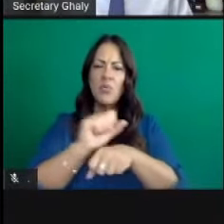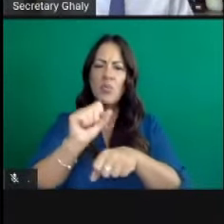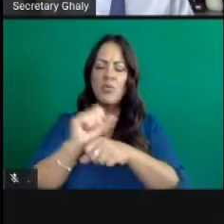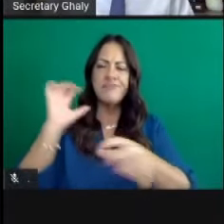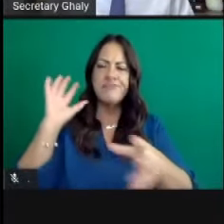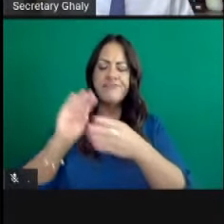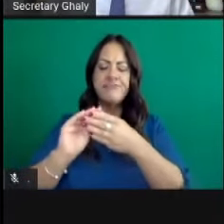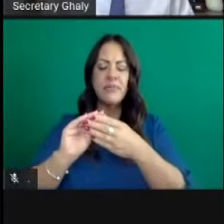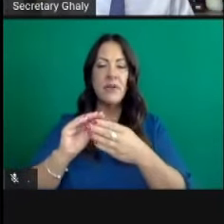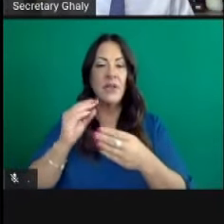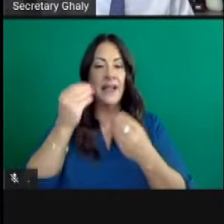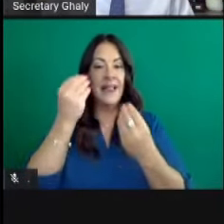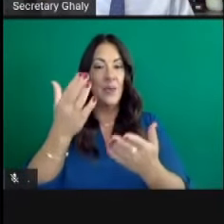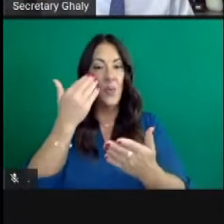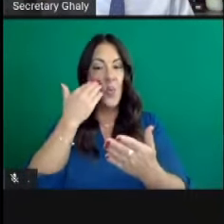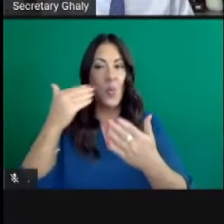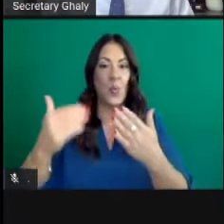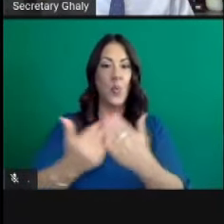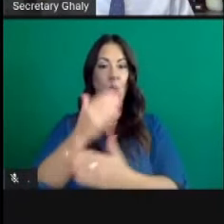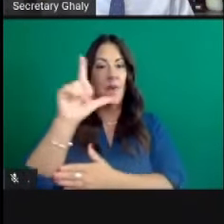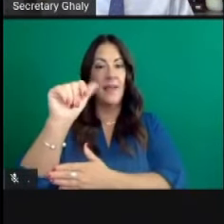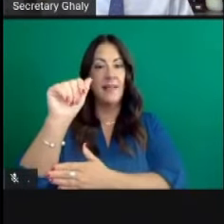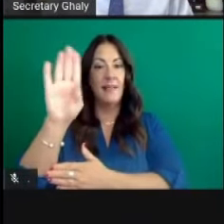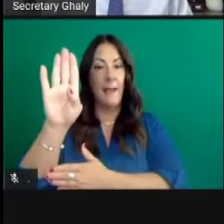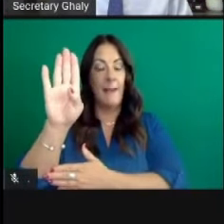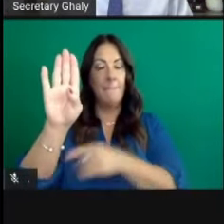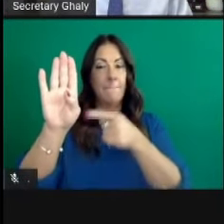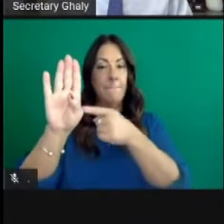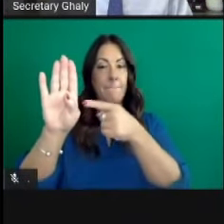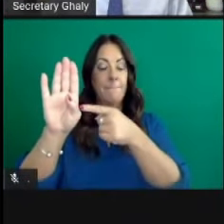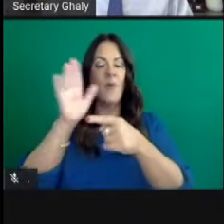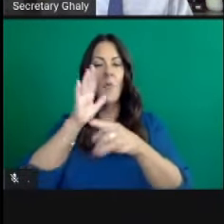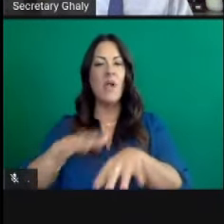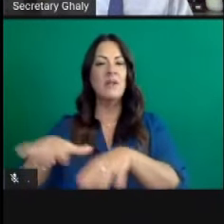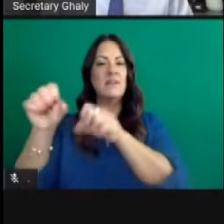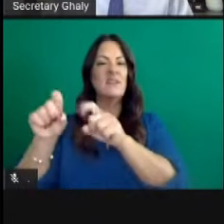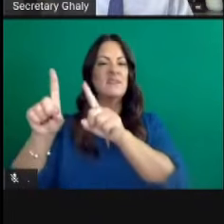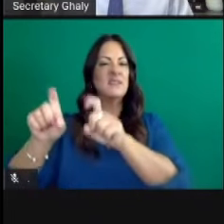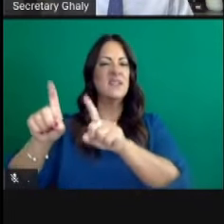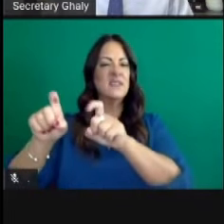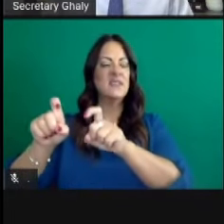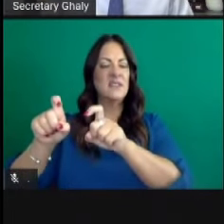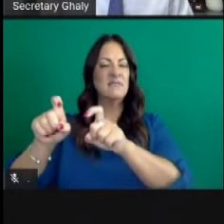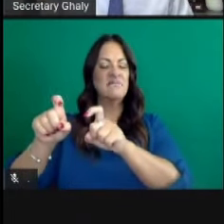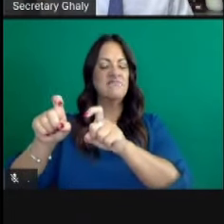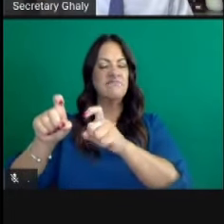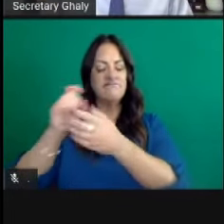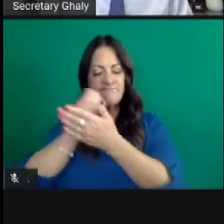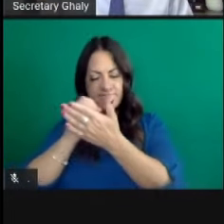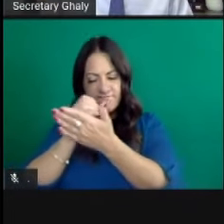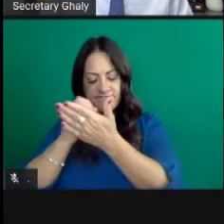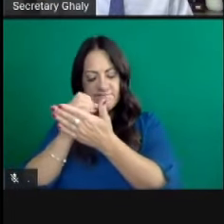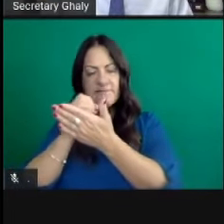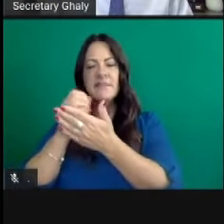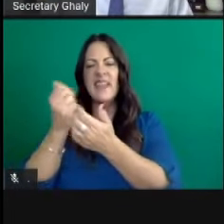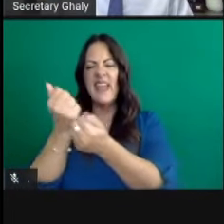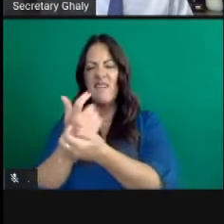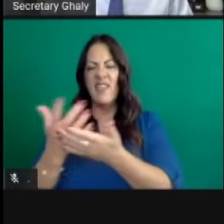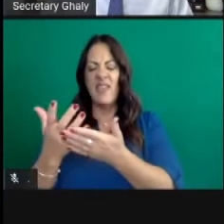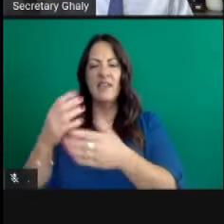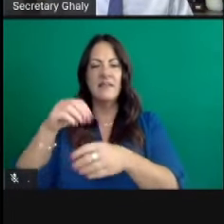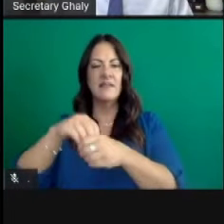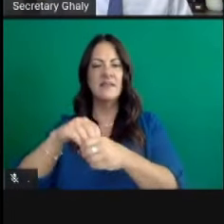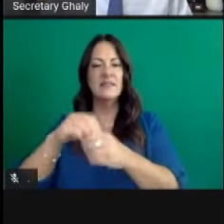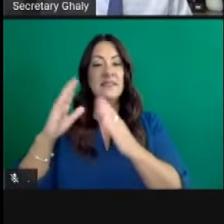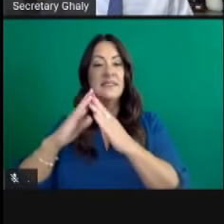a new lab to do California testing for COVID-19. Down in Valencia, California, we cut